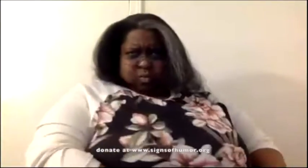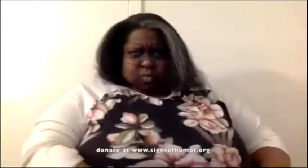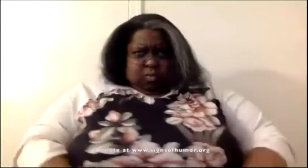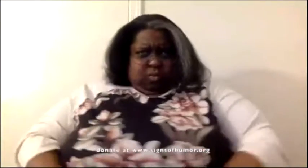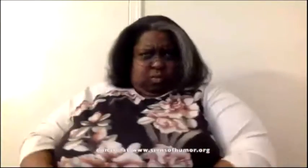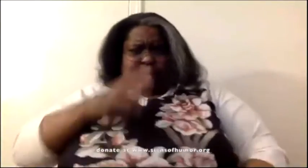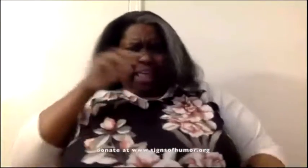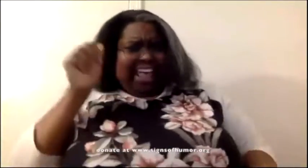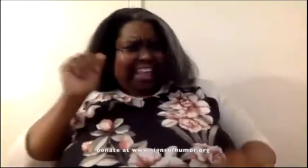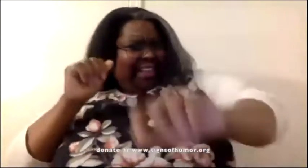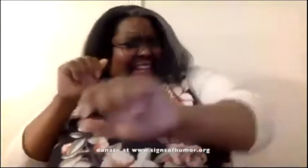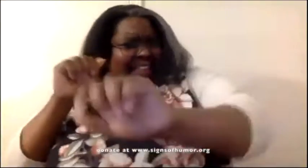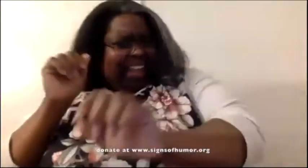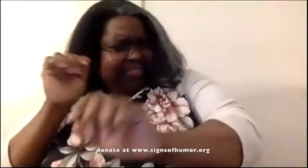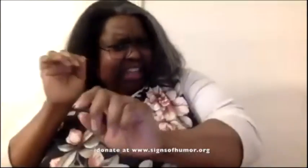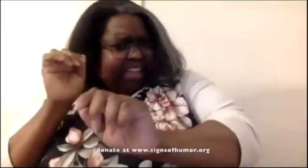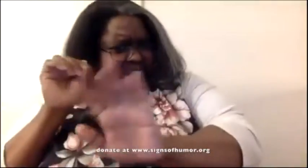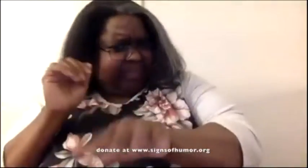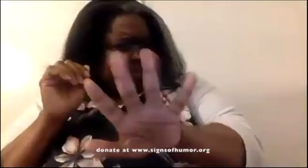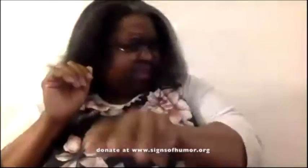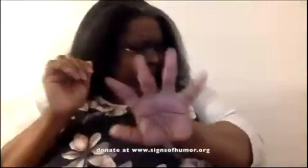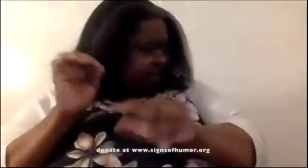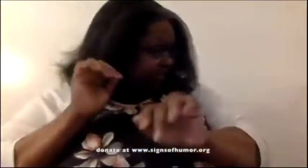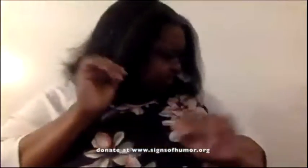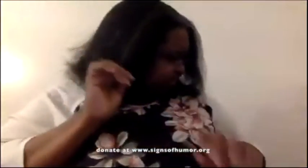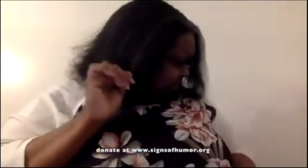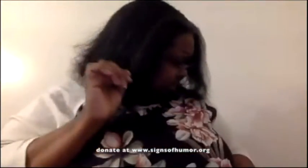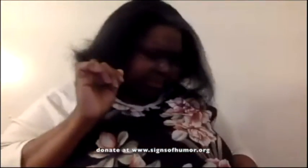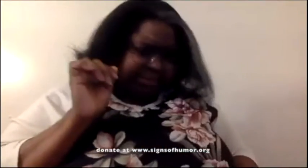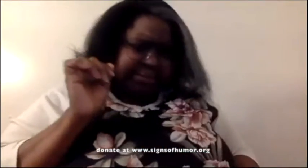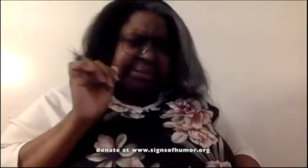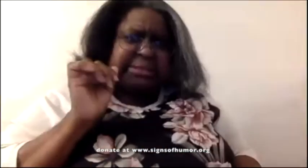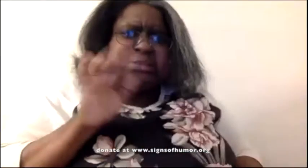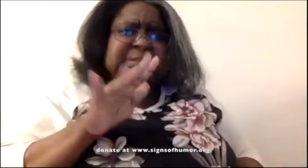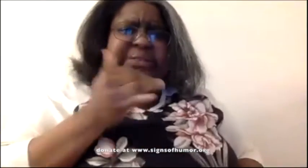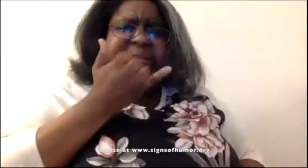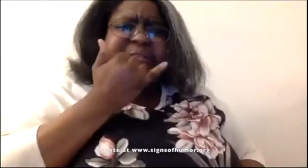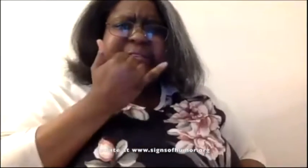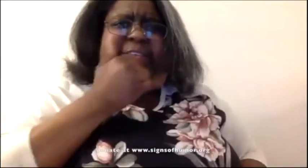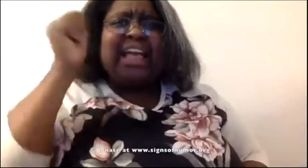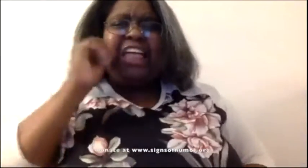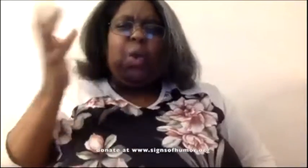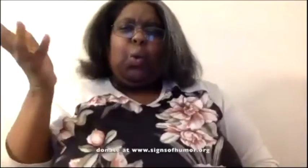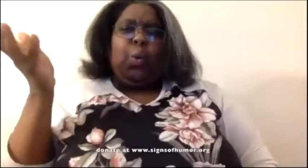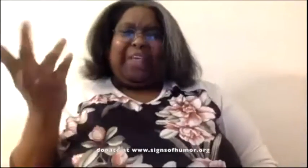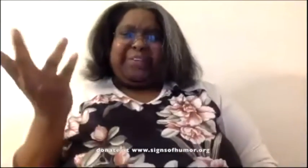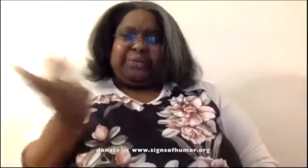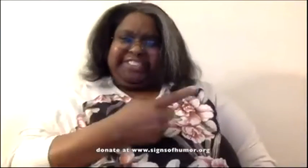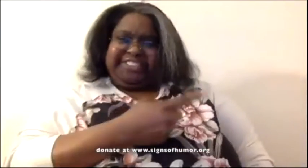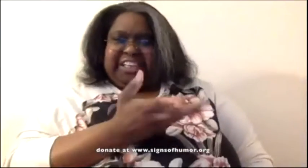But I didn't even say nothing. I'm walking right past her. And she's like, what's going on here? So my mom knew